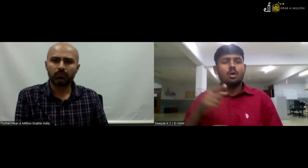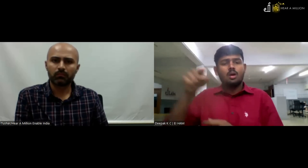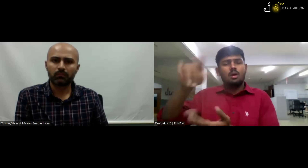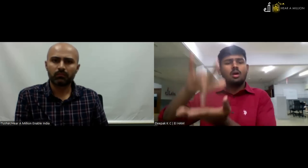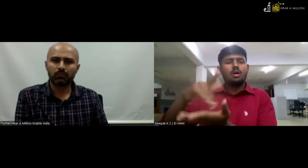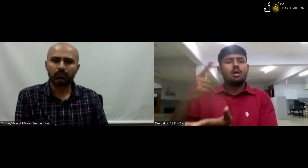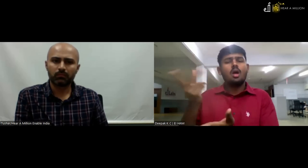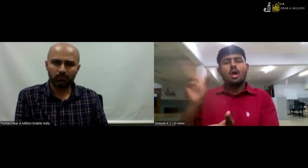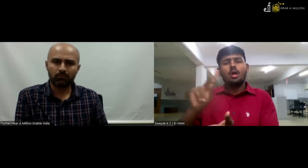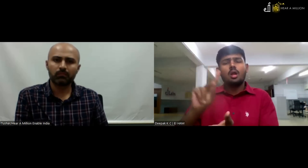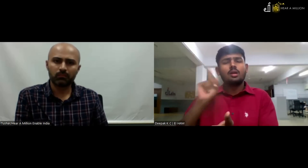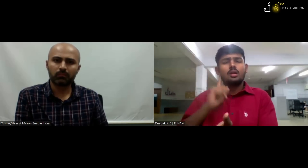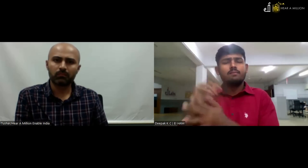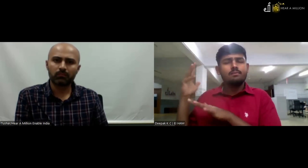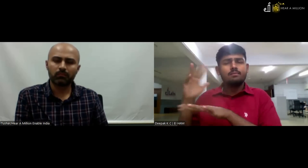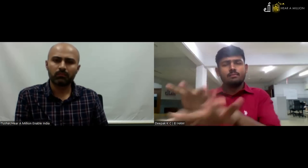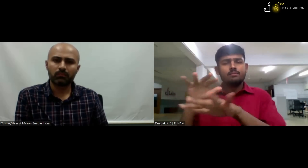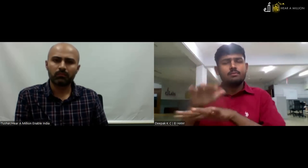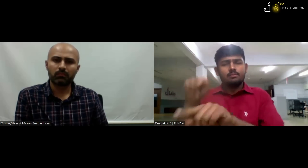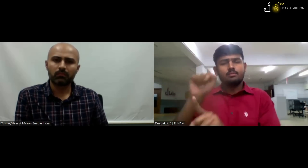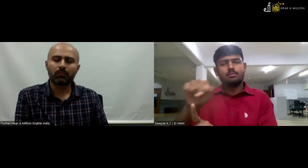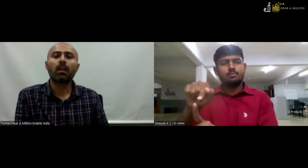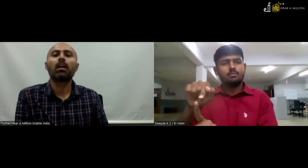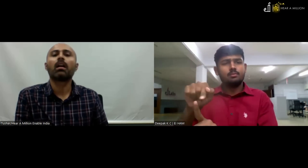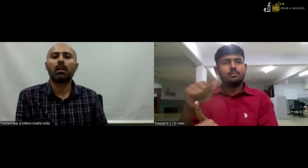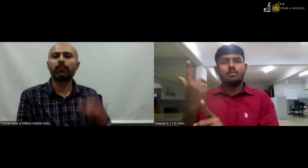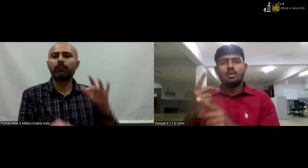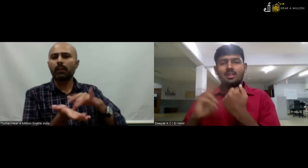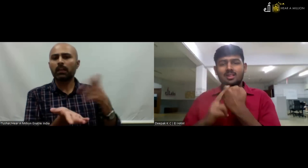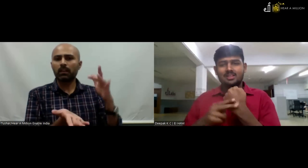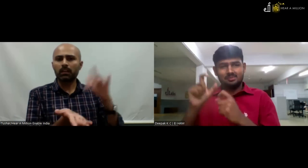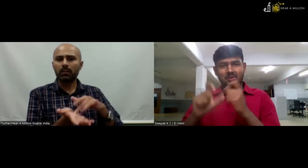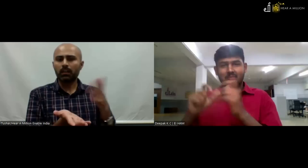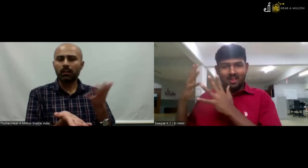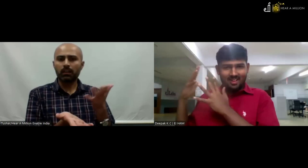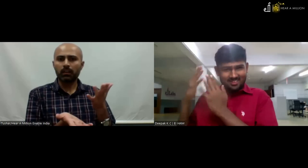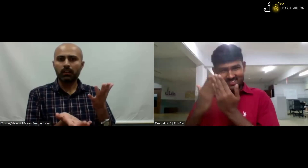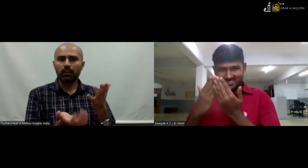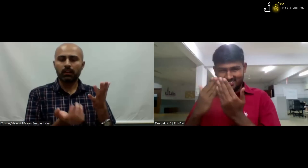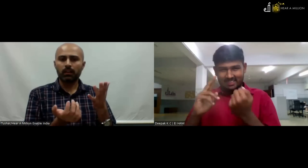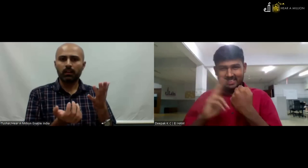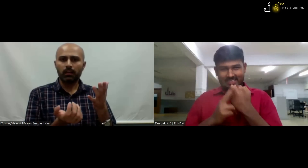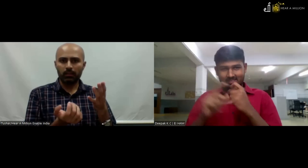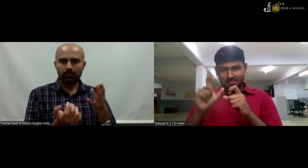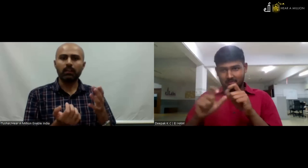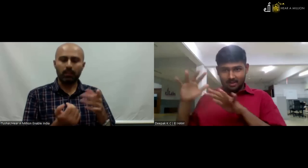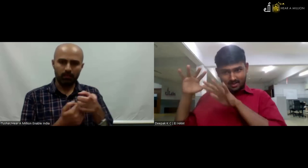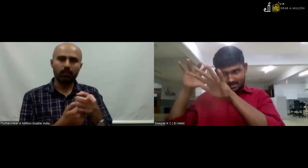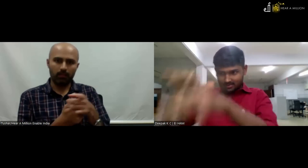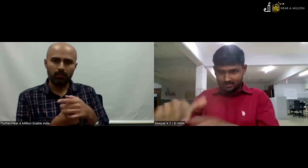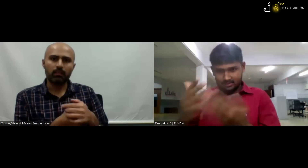folders. And maybe that person, there,